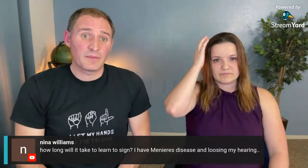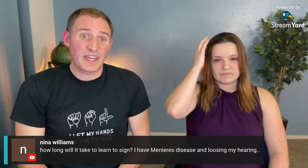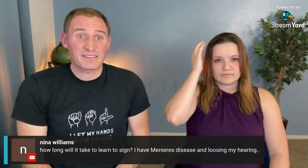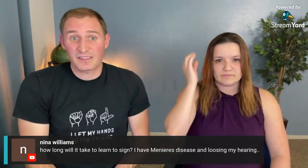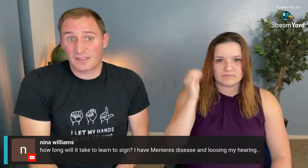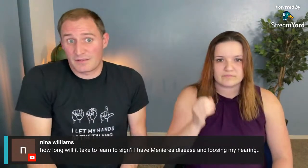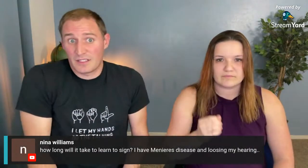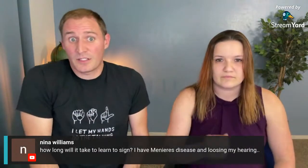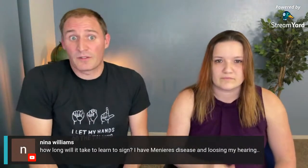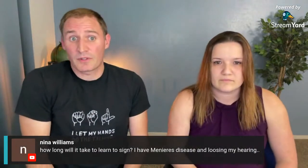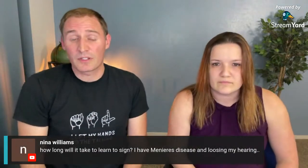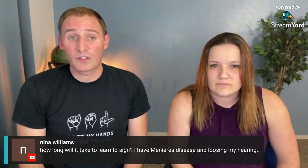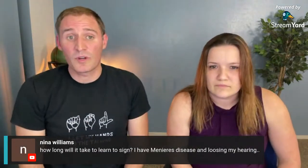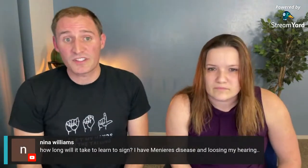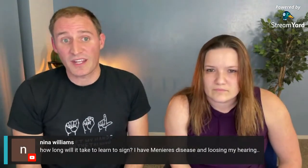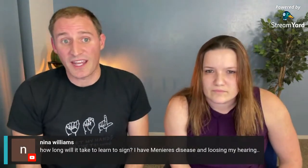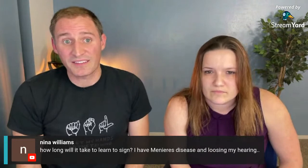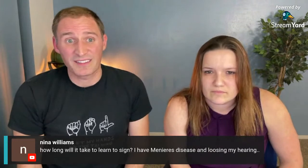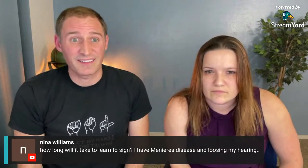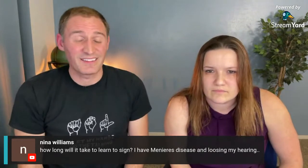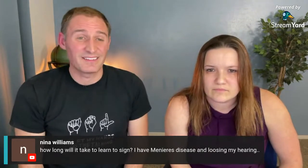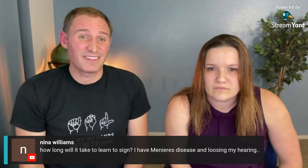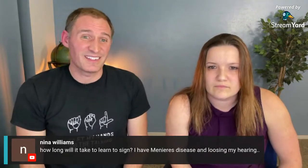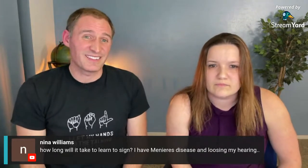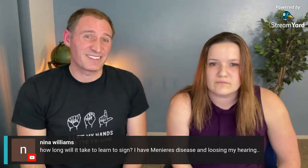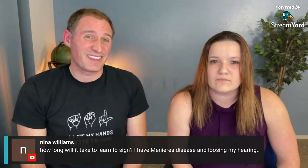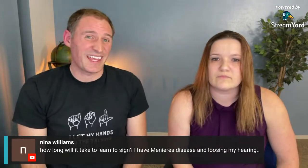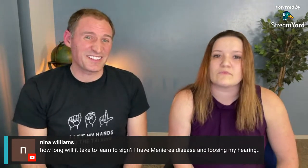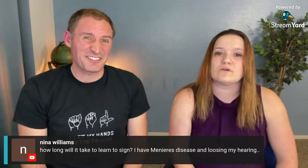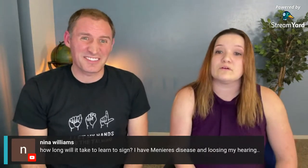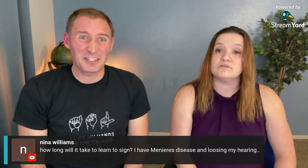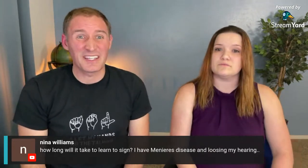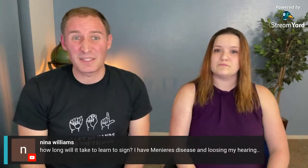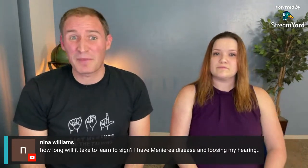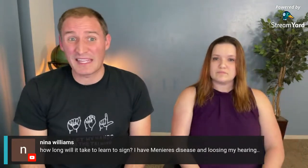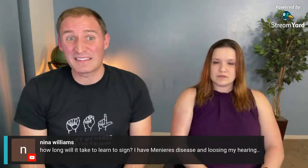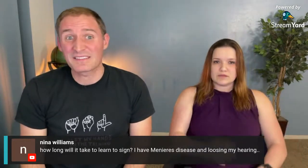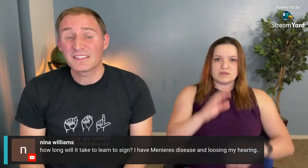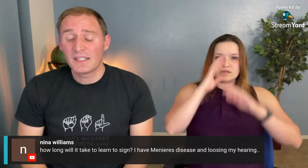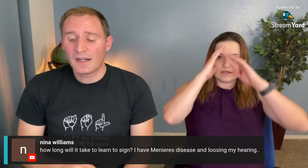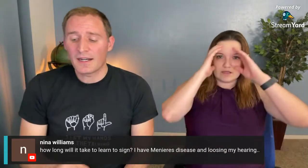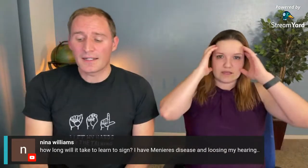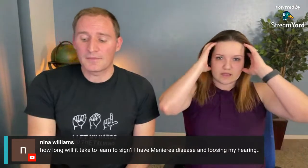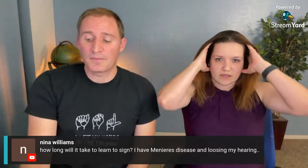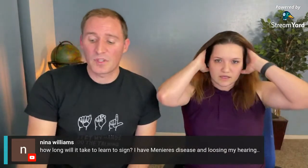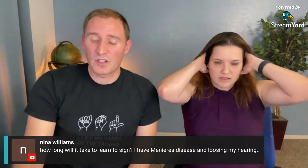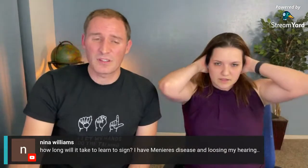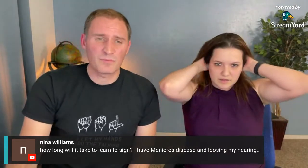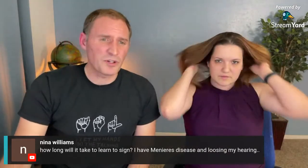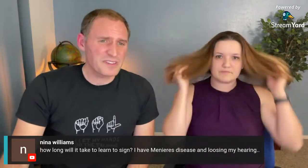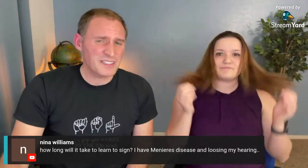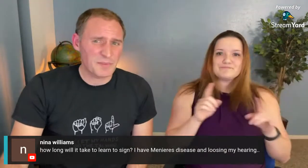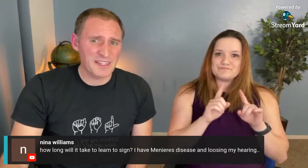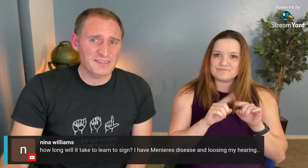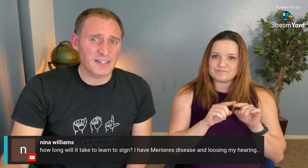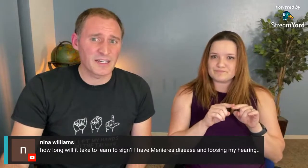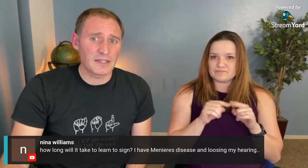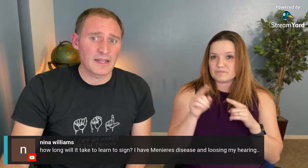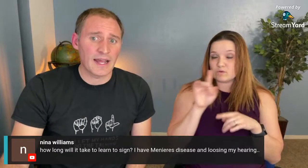That's a really good question to ask, and the answer is it depends. It mostly depends on